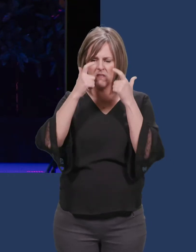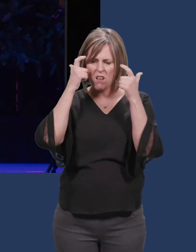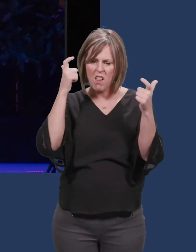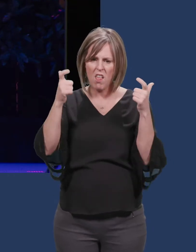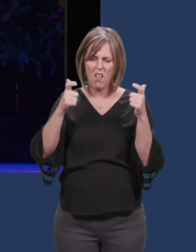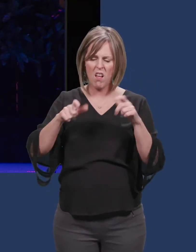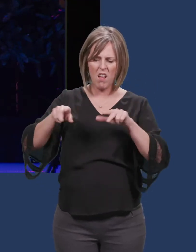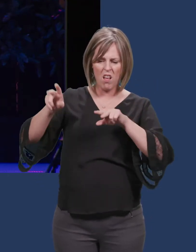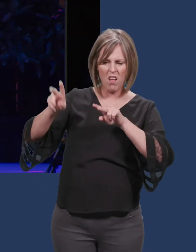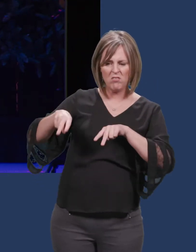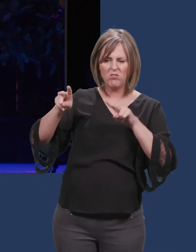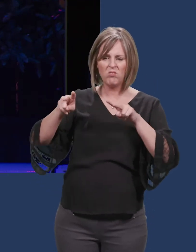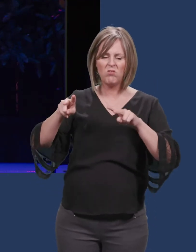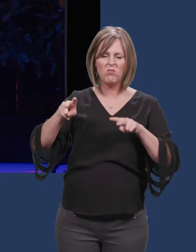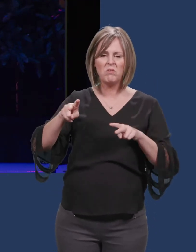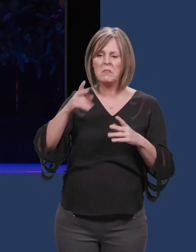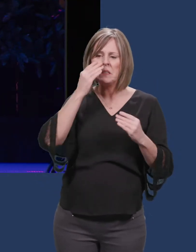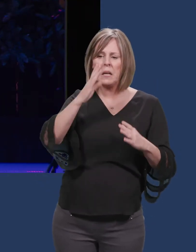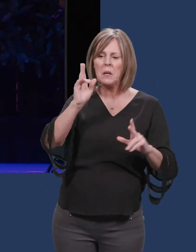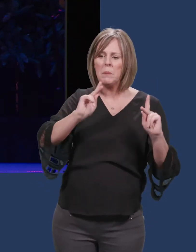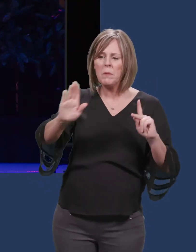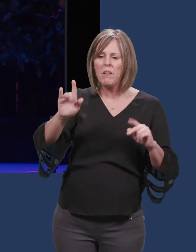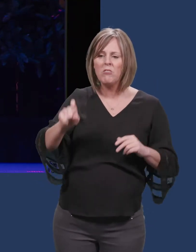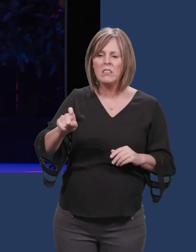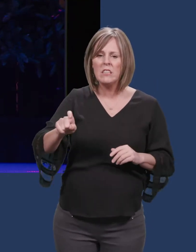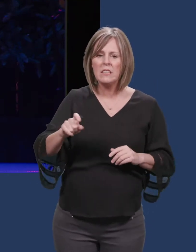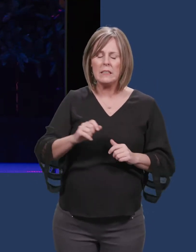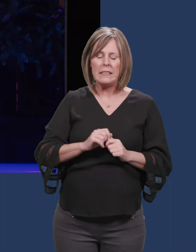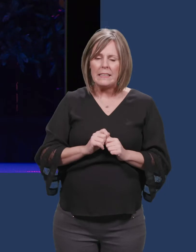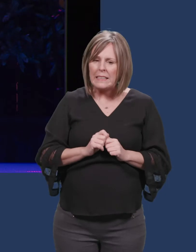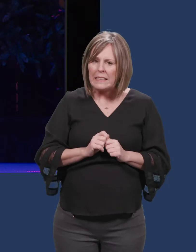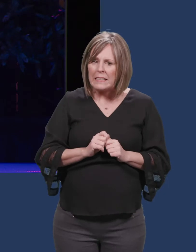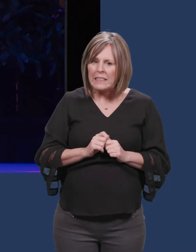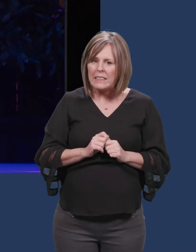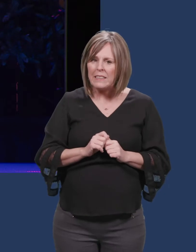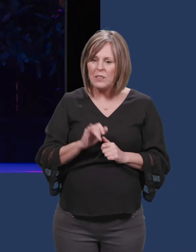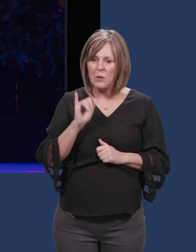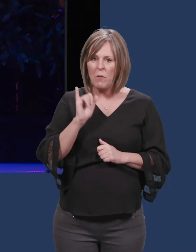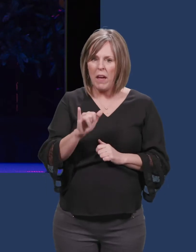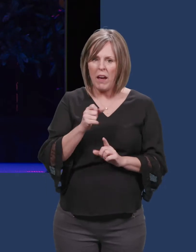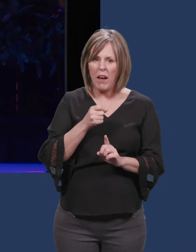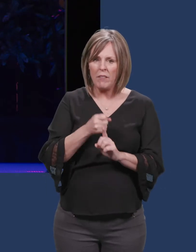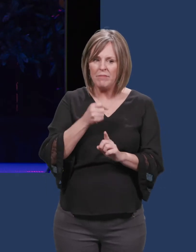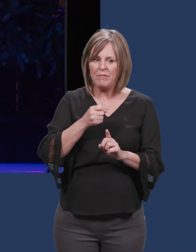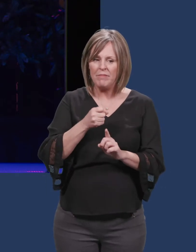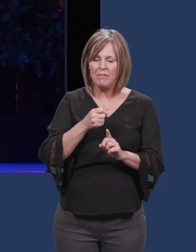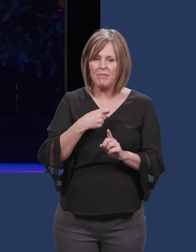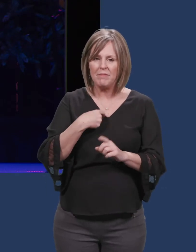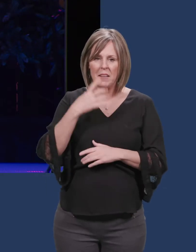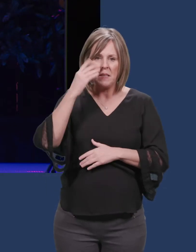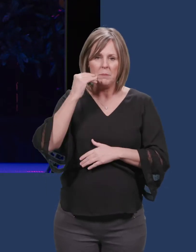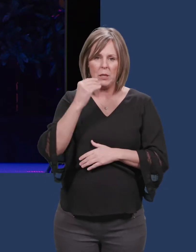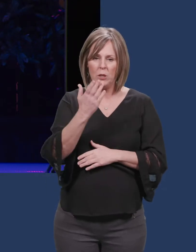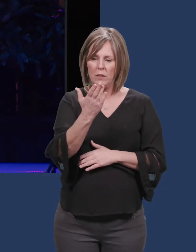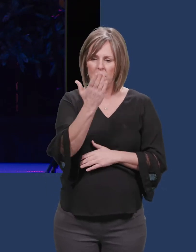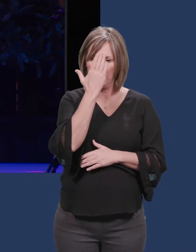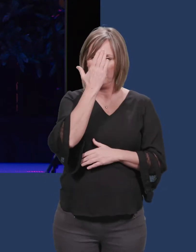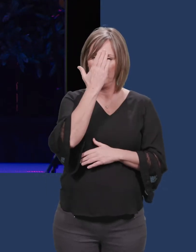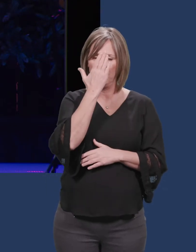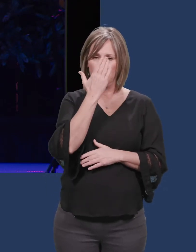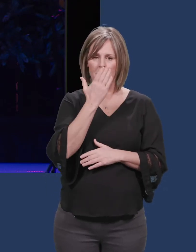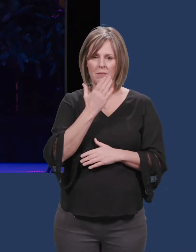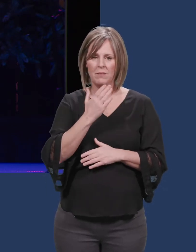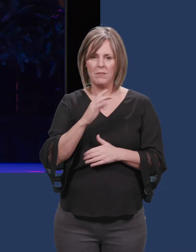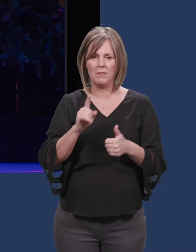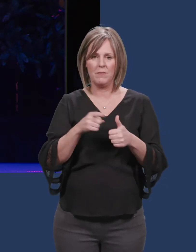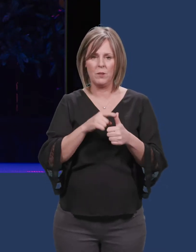people. And that point in my life is when I really encountered 1 Corinthians chapter 13 for the